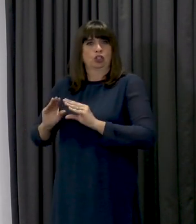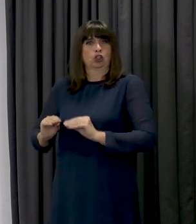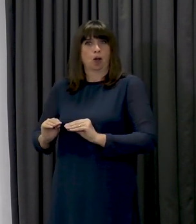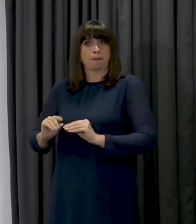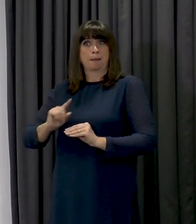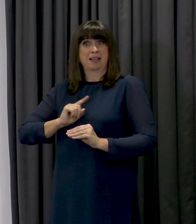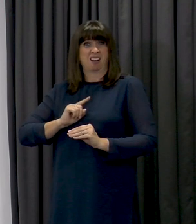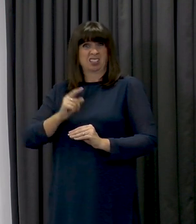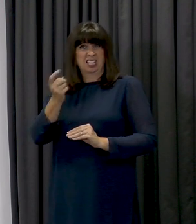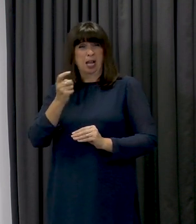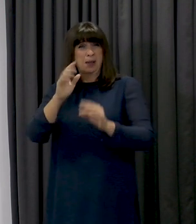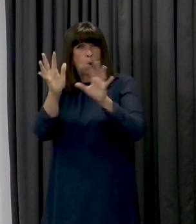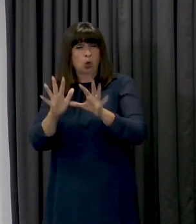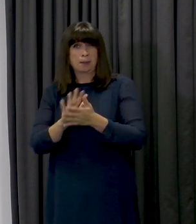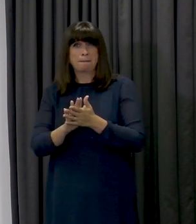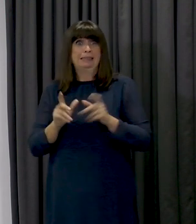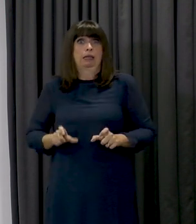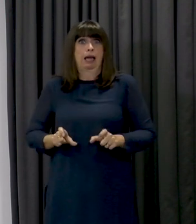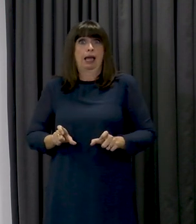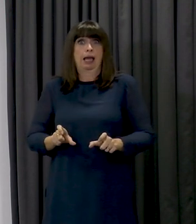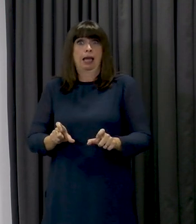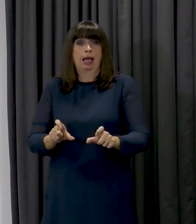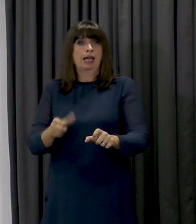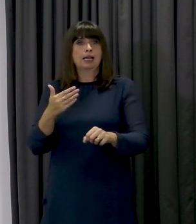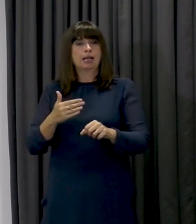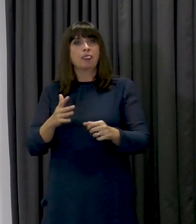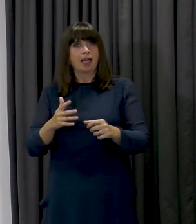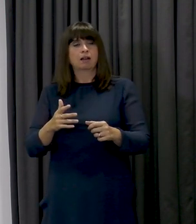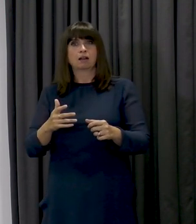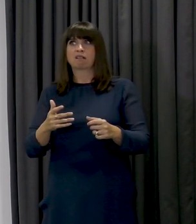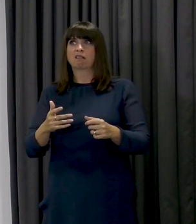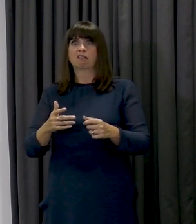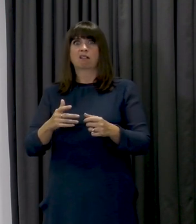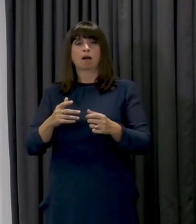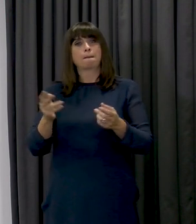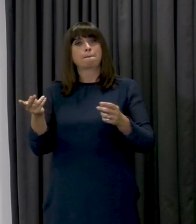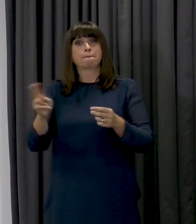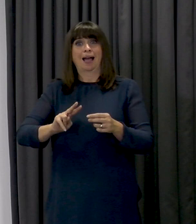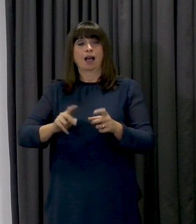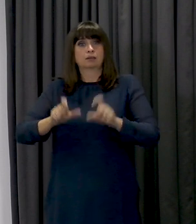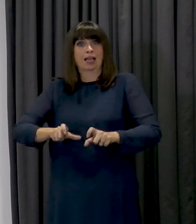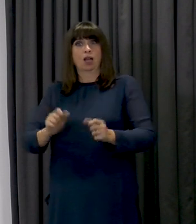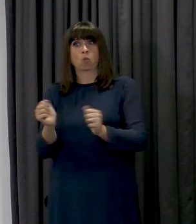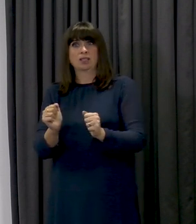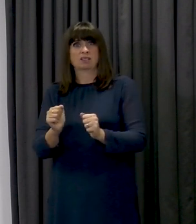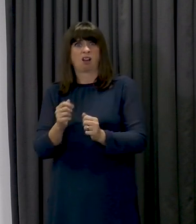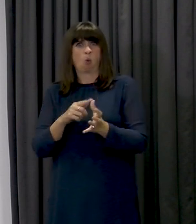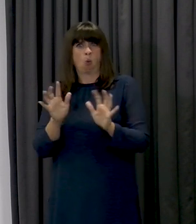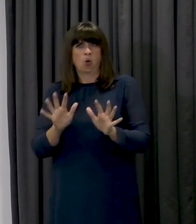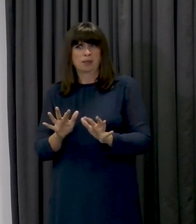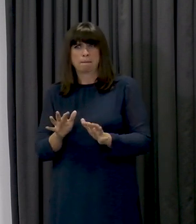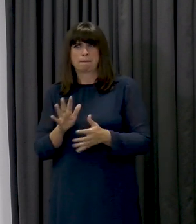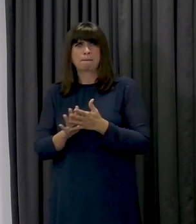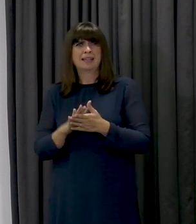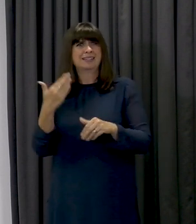difficult autumn, then those people may not get that break out of that regime at all. But where people don't feel that